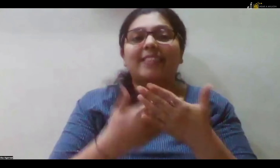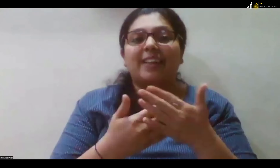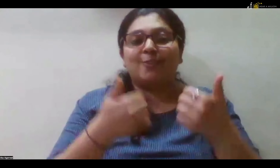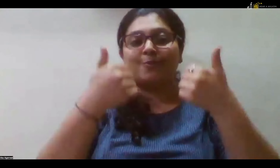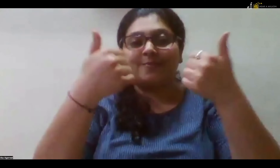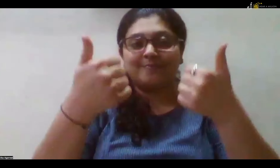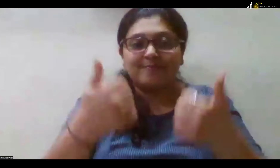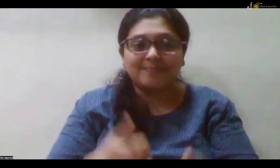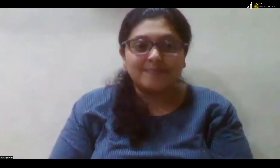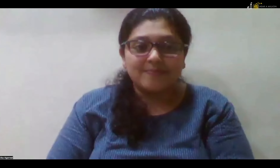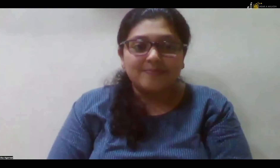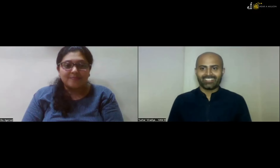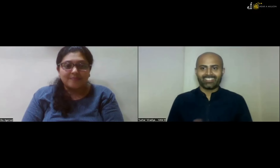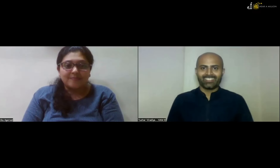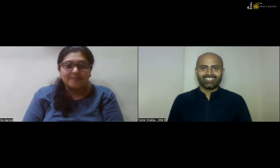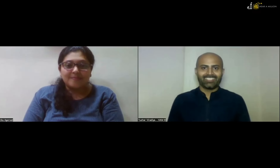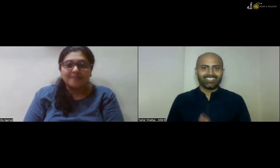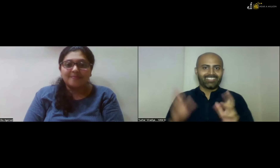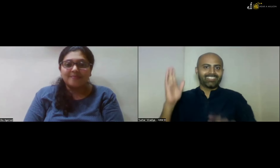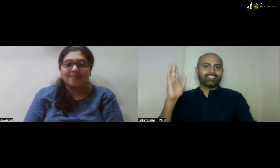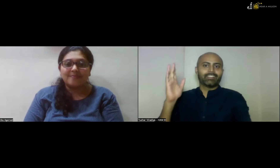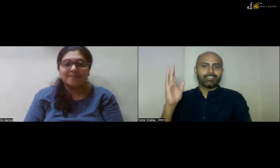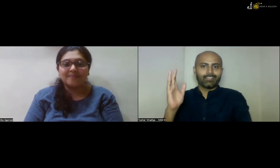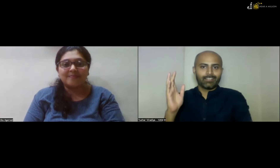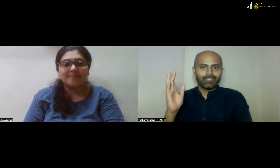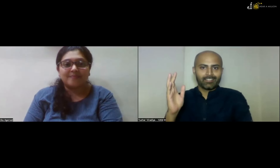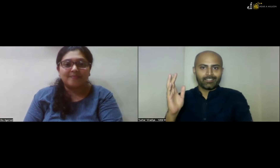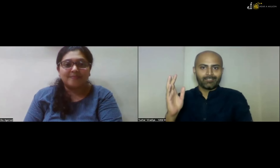our ecosystem. So with that, I would like to thank you.